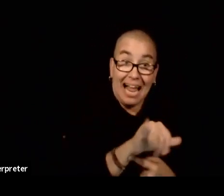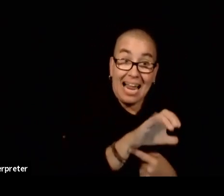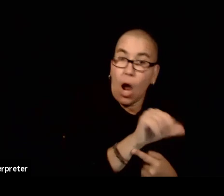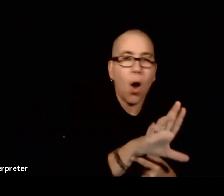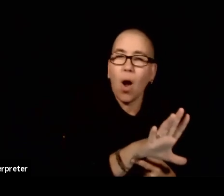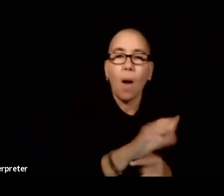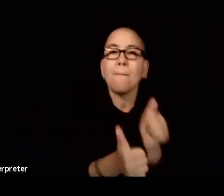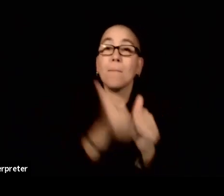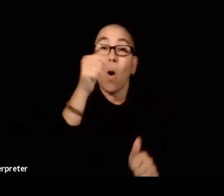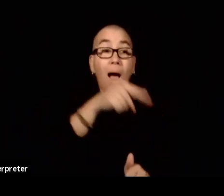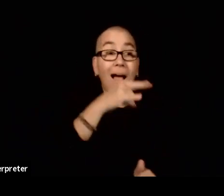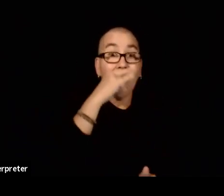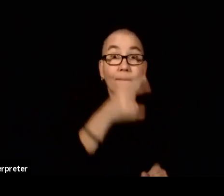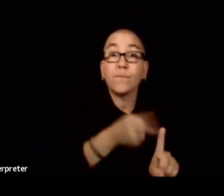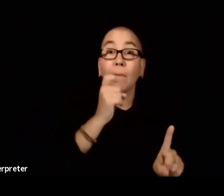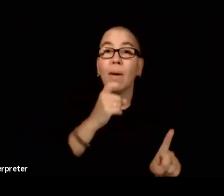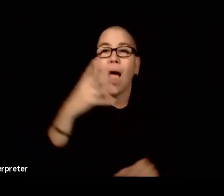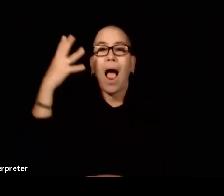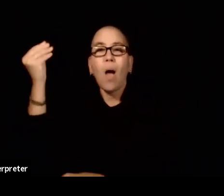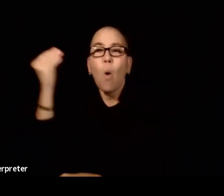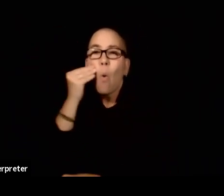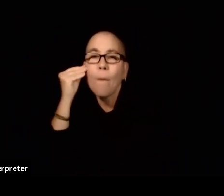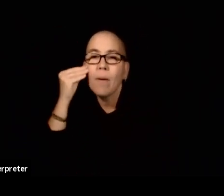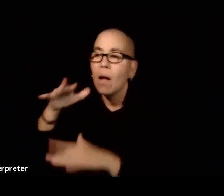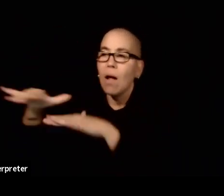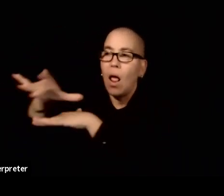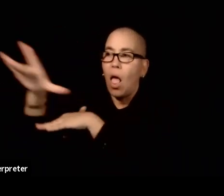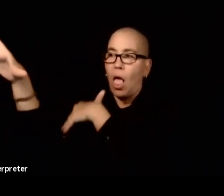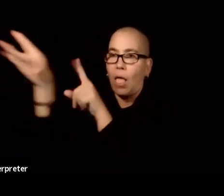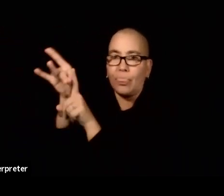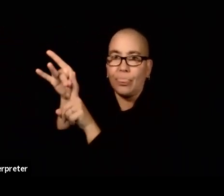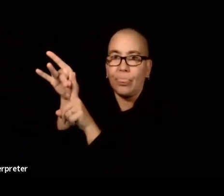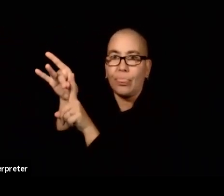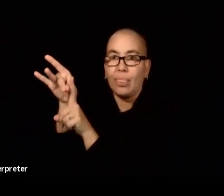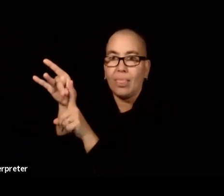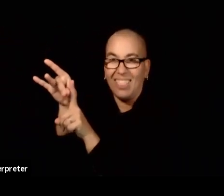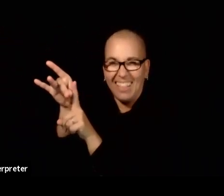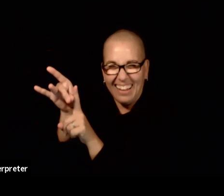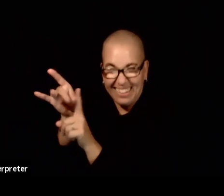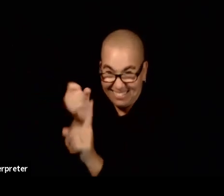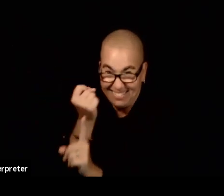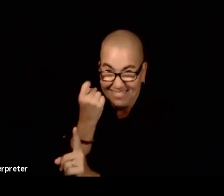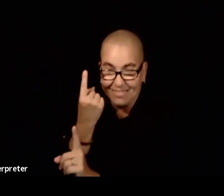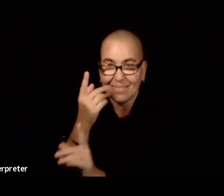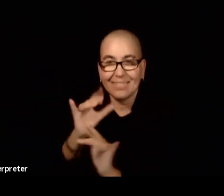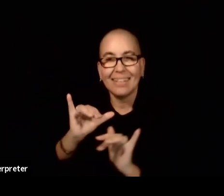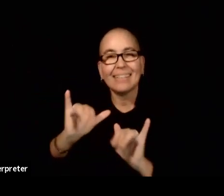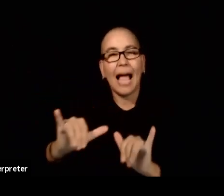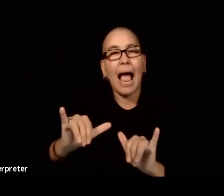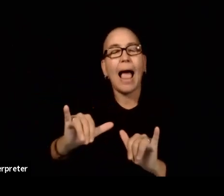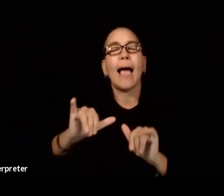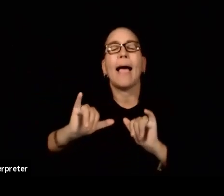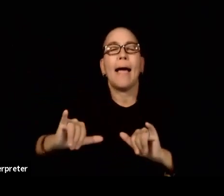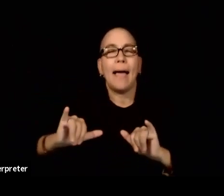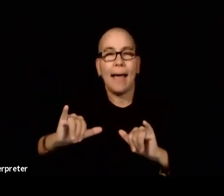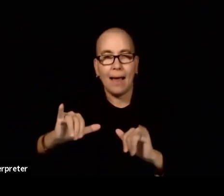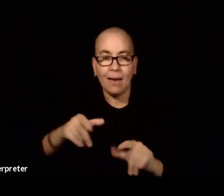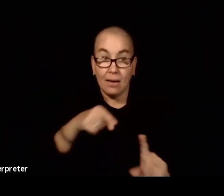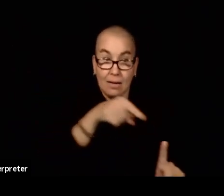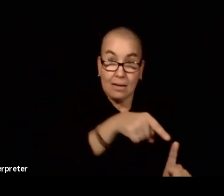more situations in which there's a case identified, but it is identified likely with the source outside of the center. And